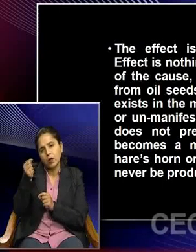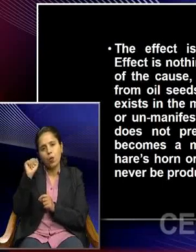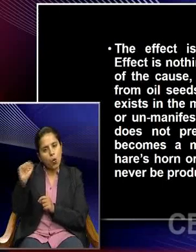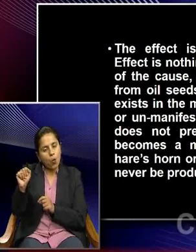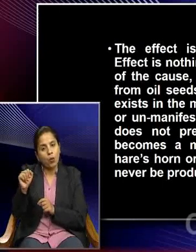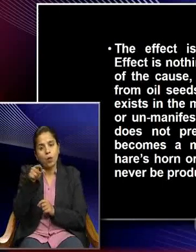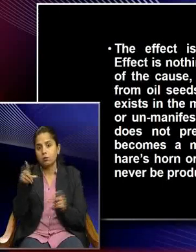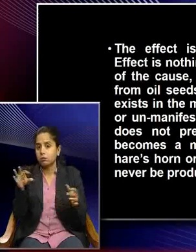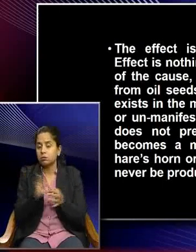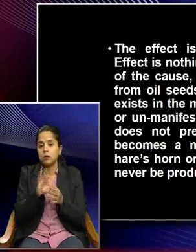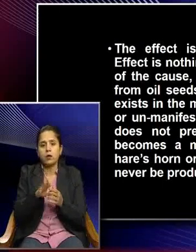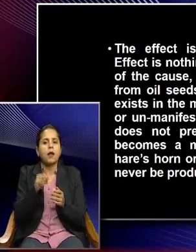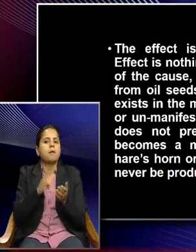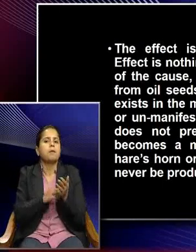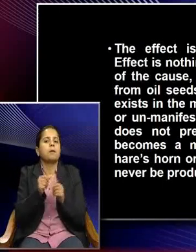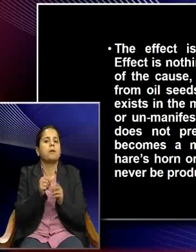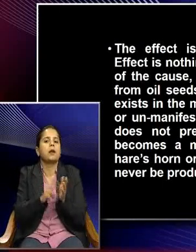it's just a manifestation.